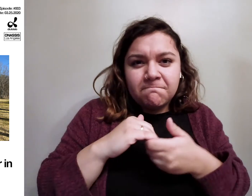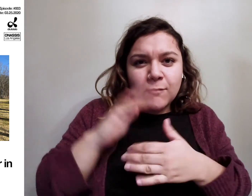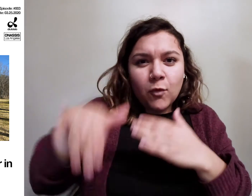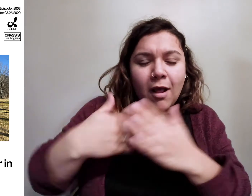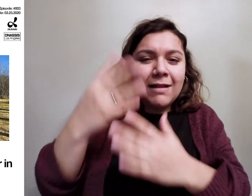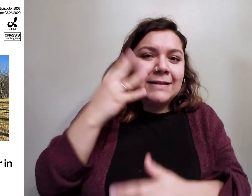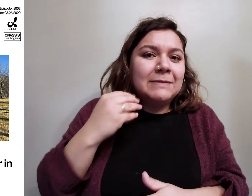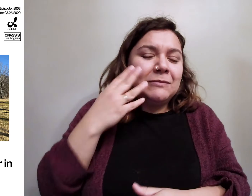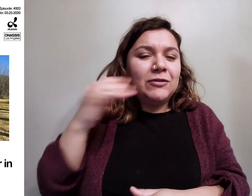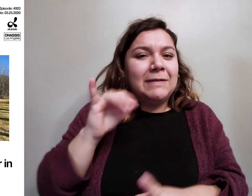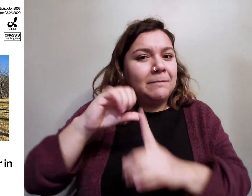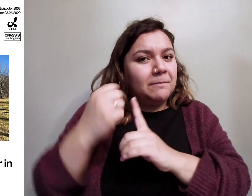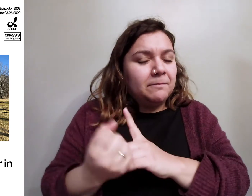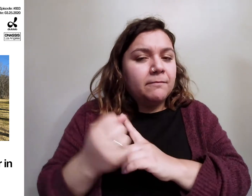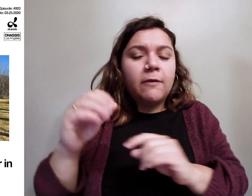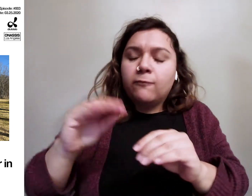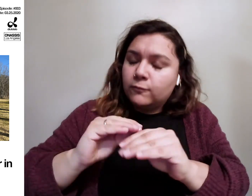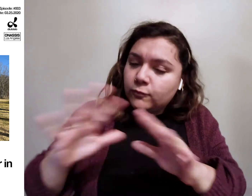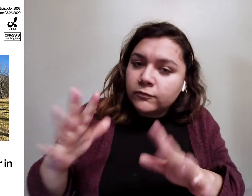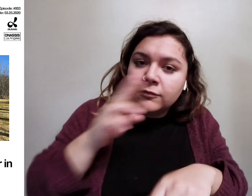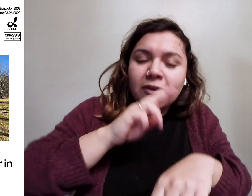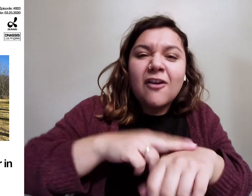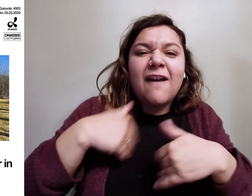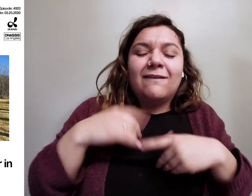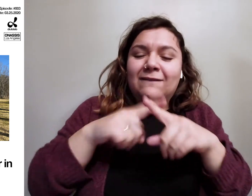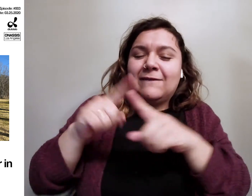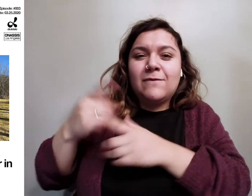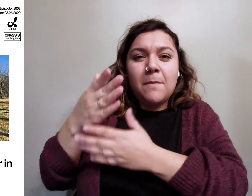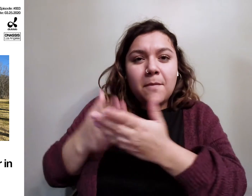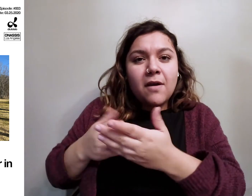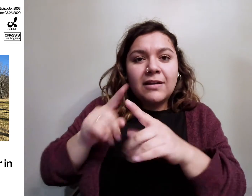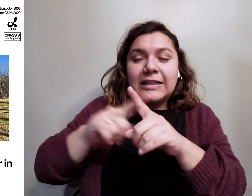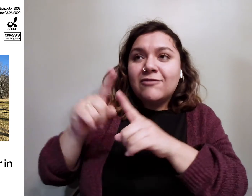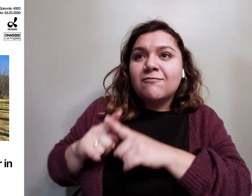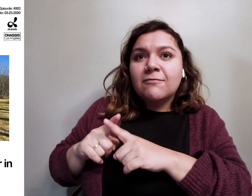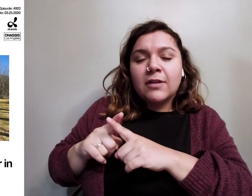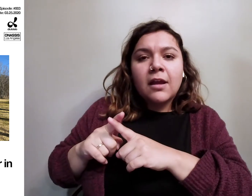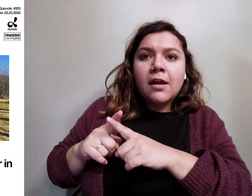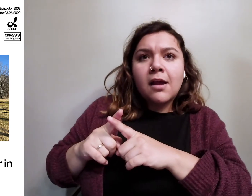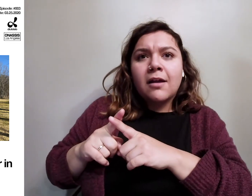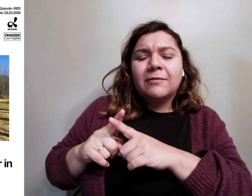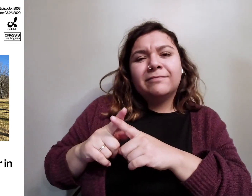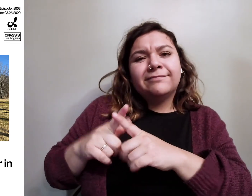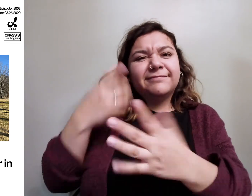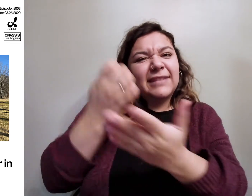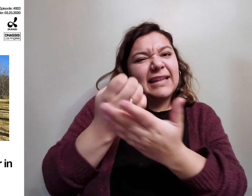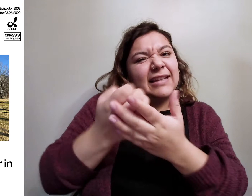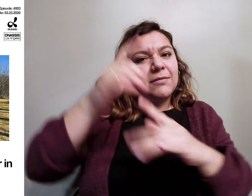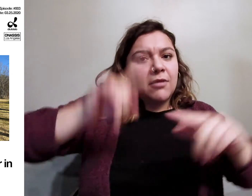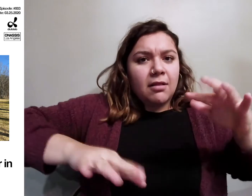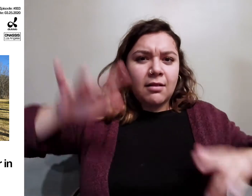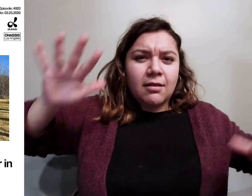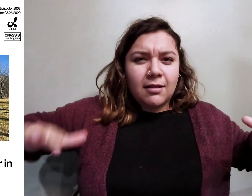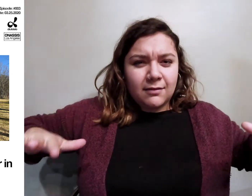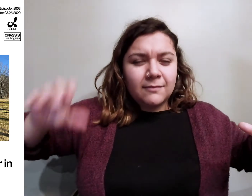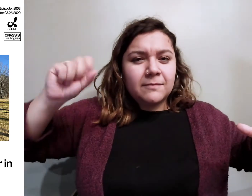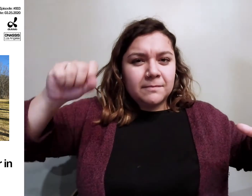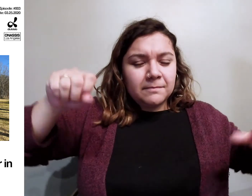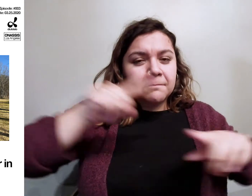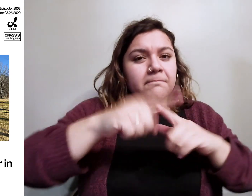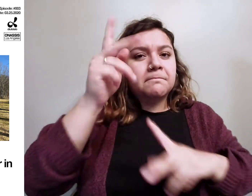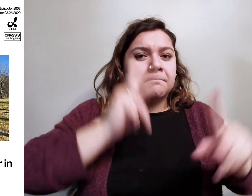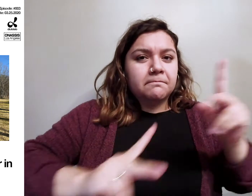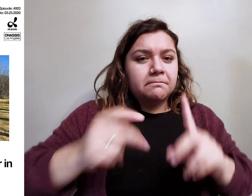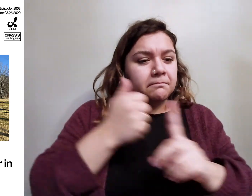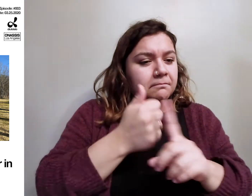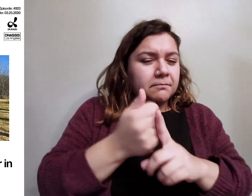they're going to be dealing with. But there's at least a sense of unity. I don't even know if will that last. Will that